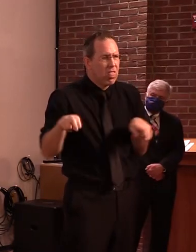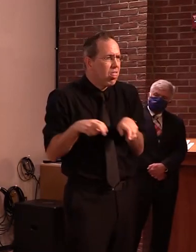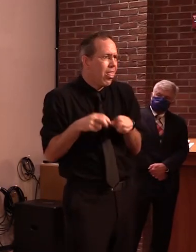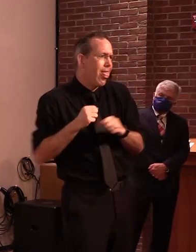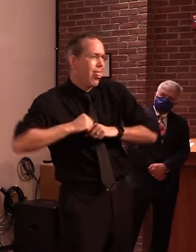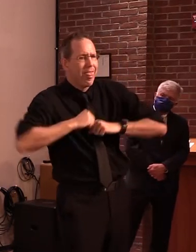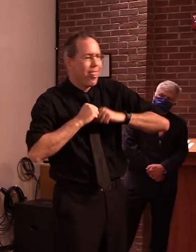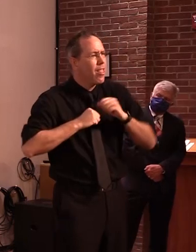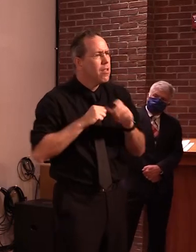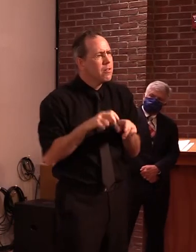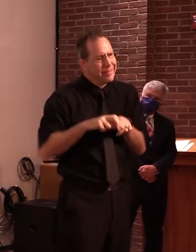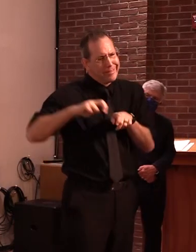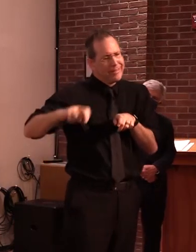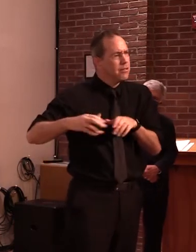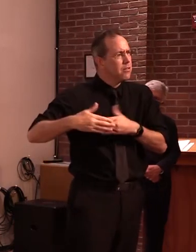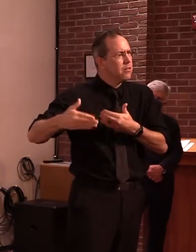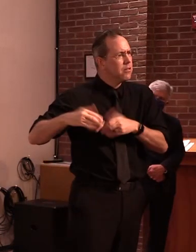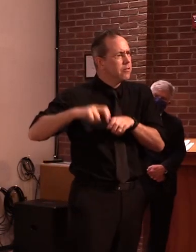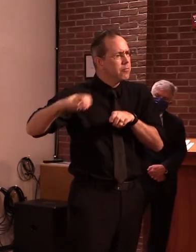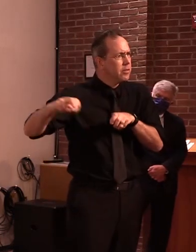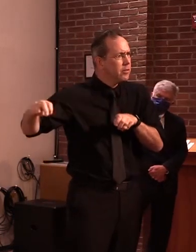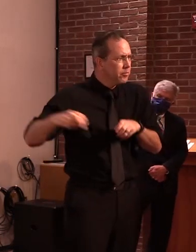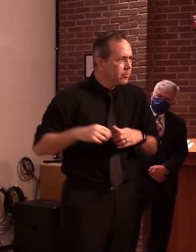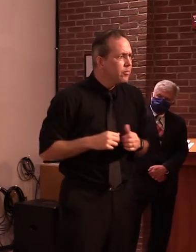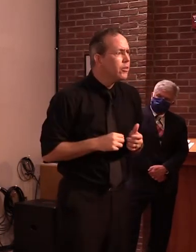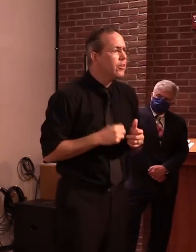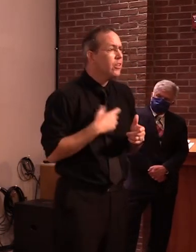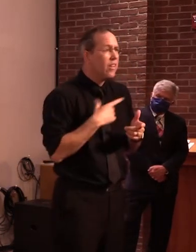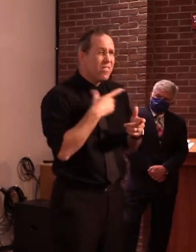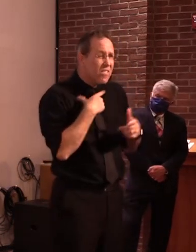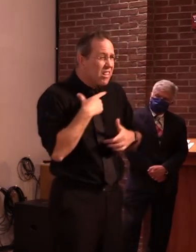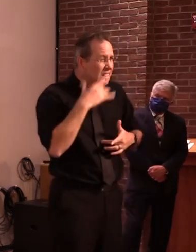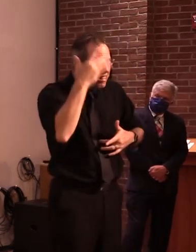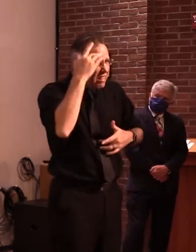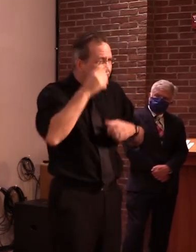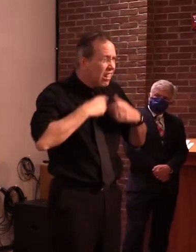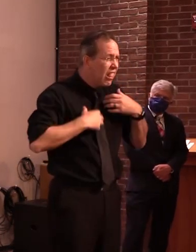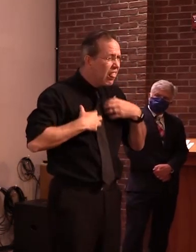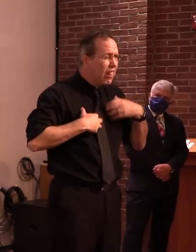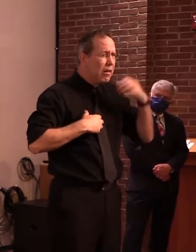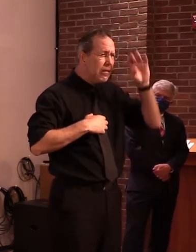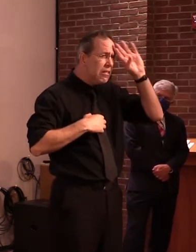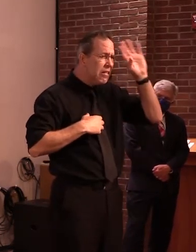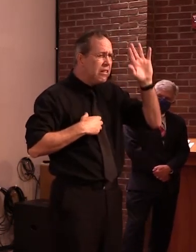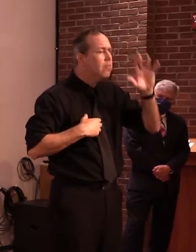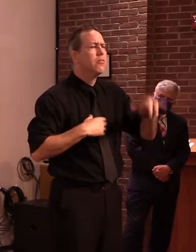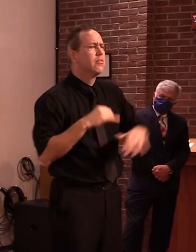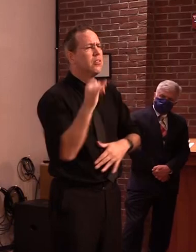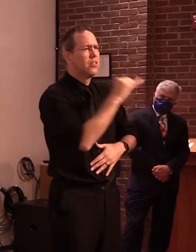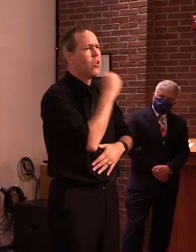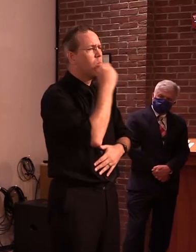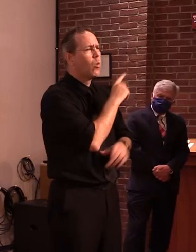others. And if you don't feel well, stay home. It's not worth it. You can watch the race on the on TV.